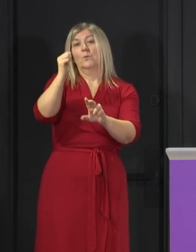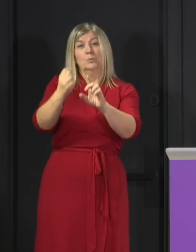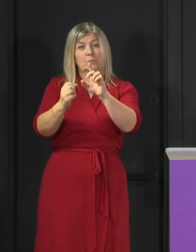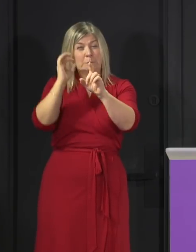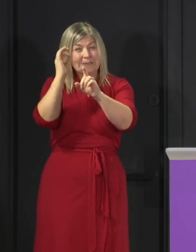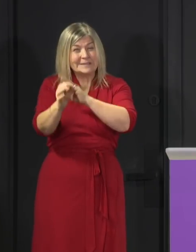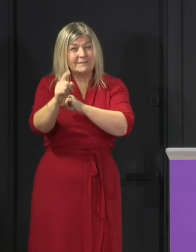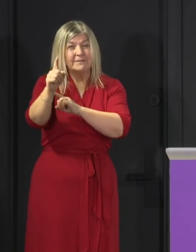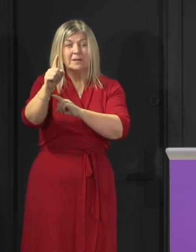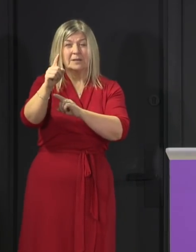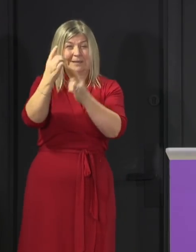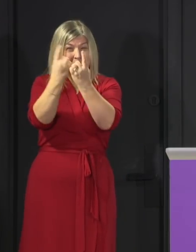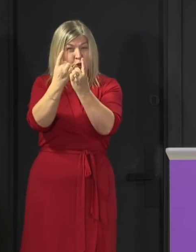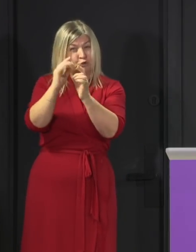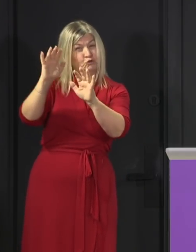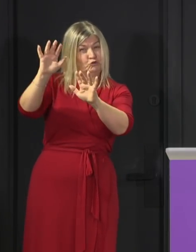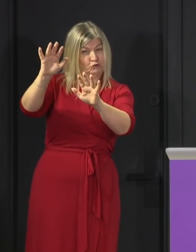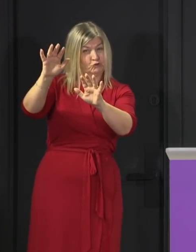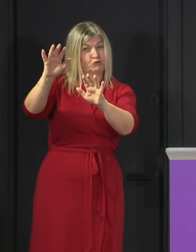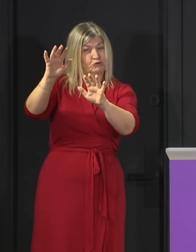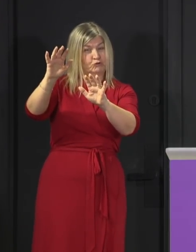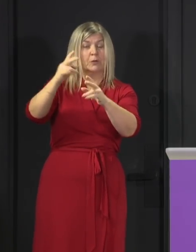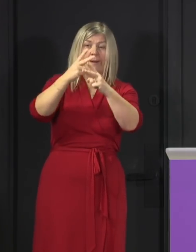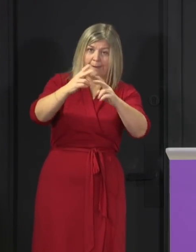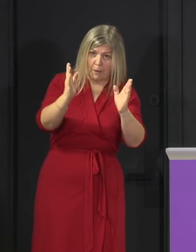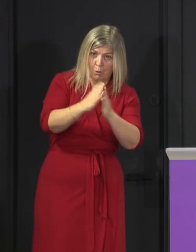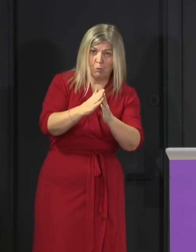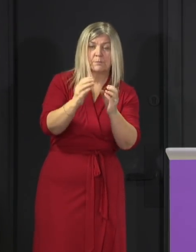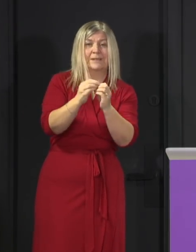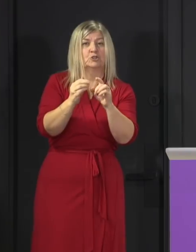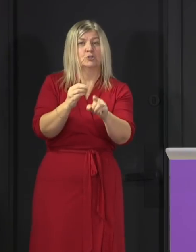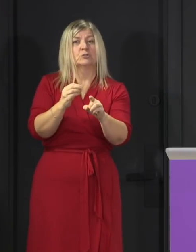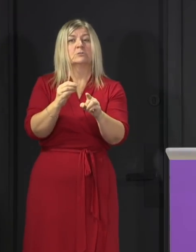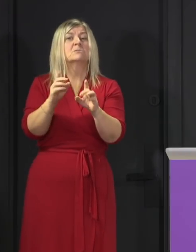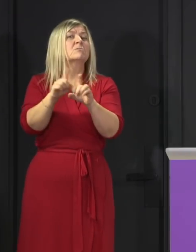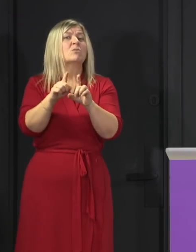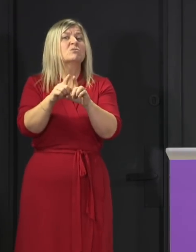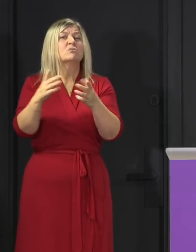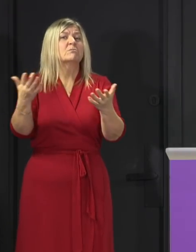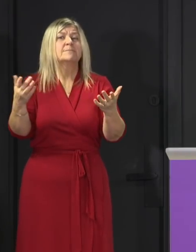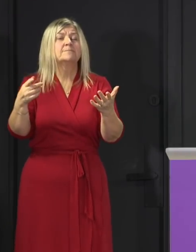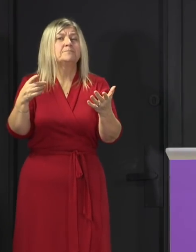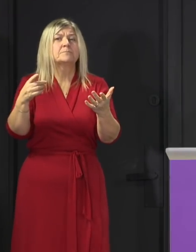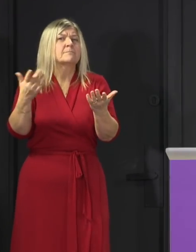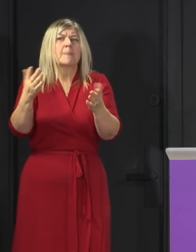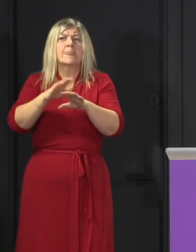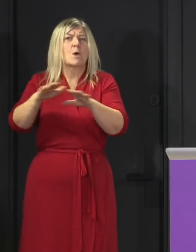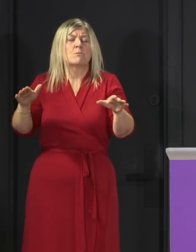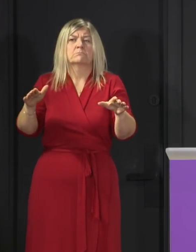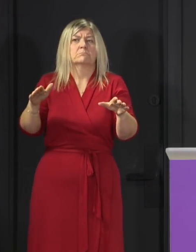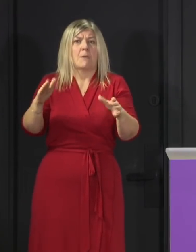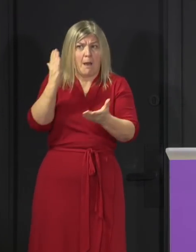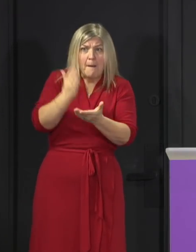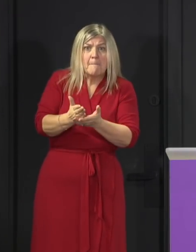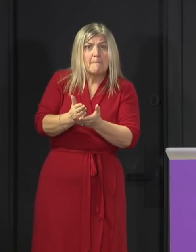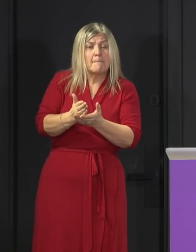specific factors in these areas. Care homes have been mentioned, but as I said earlier on, we are not necessarily convinced now